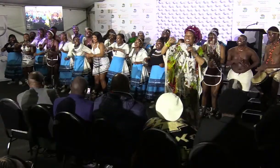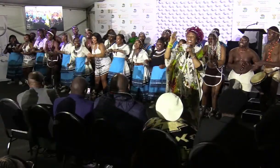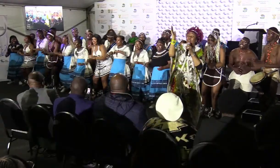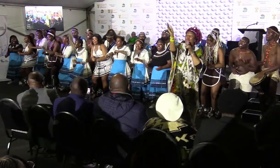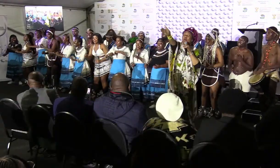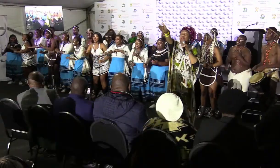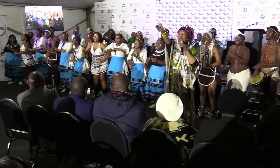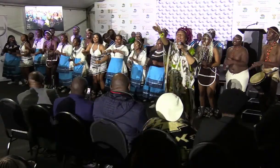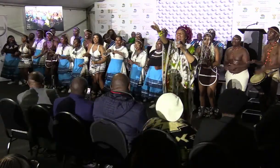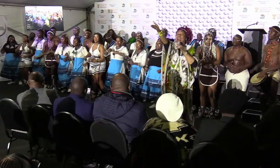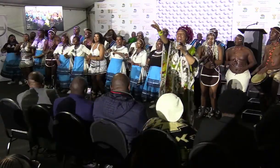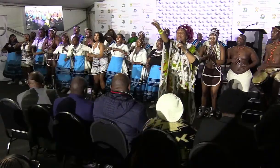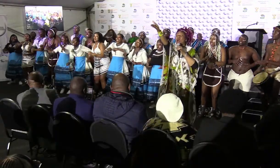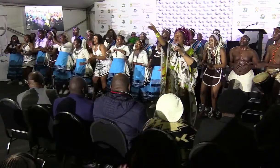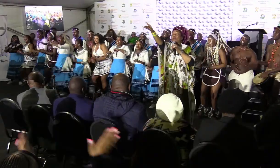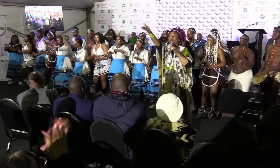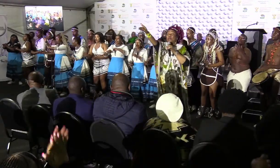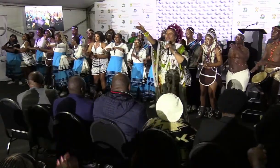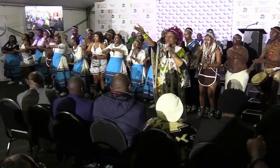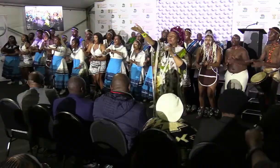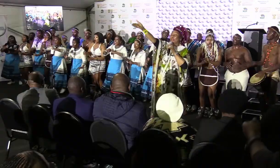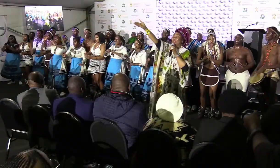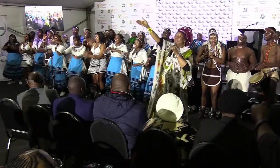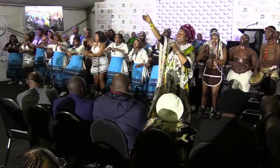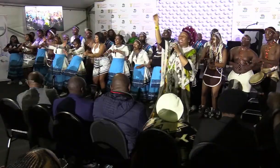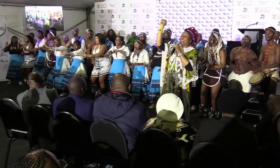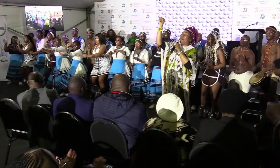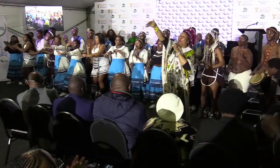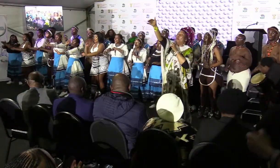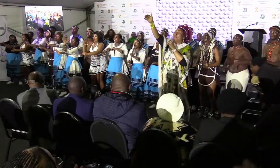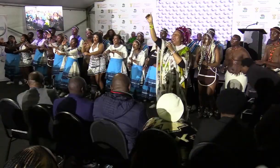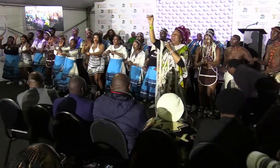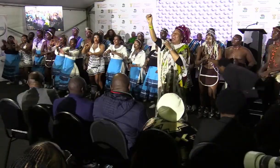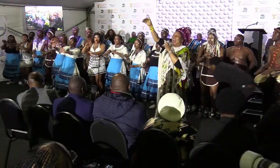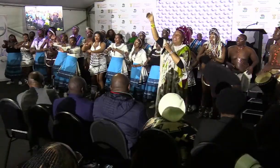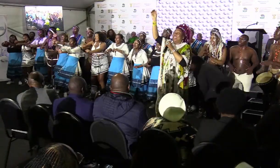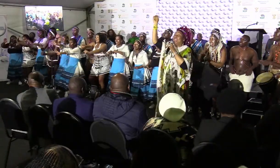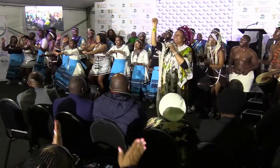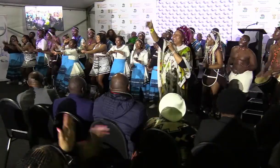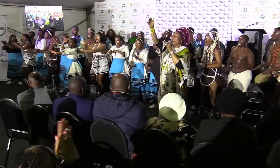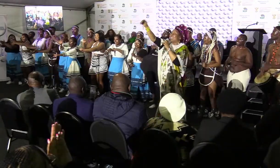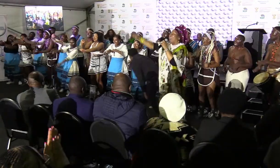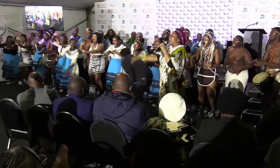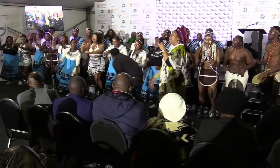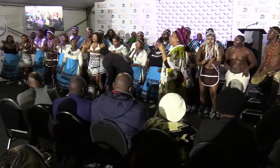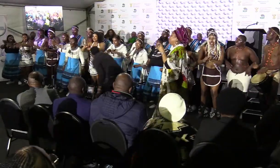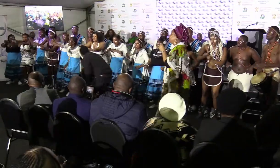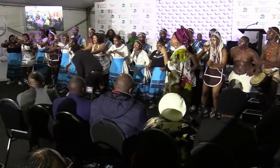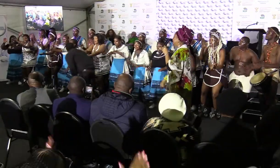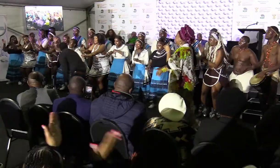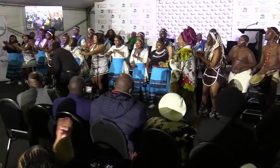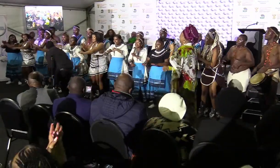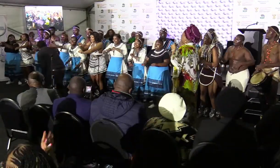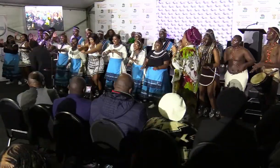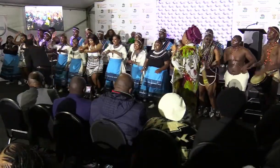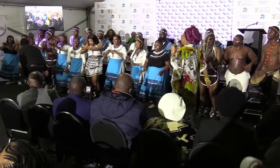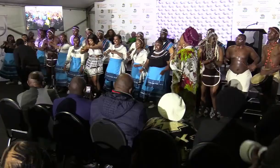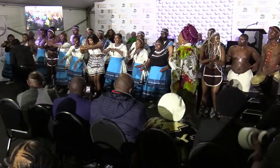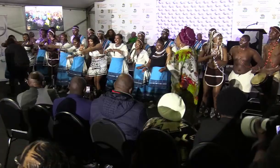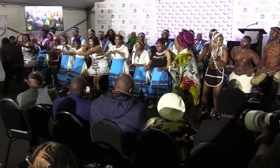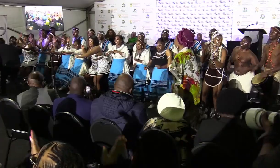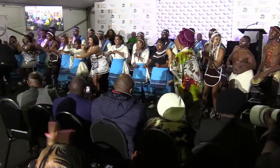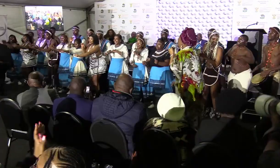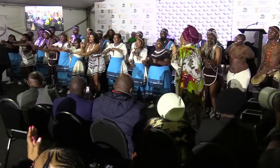andiqiniseke sithi vumani bo sithi vumani qaqambile